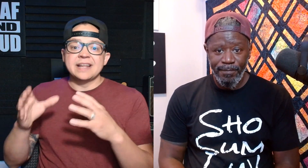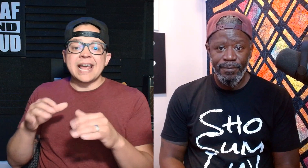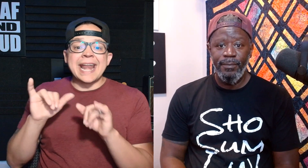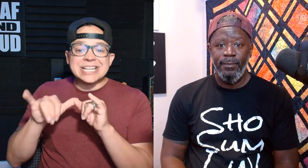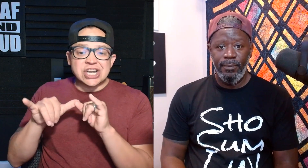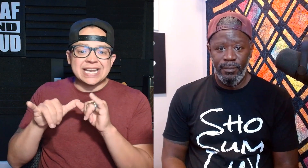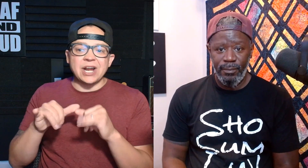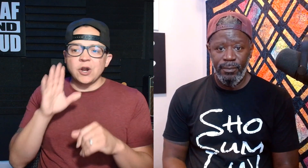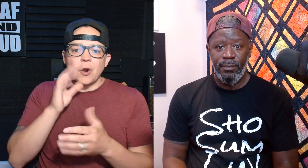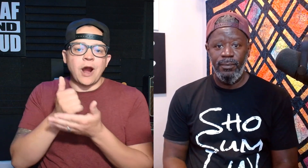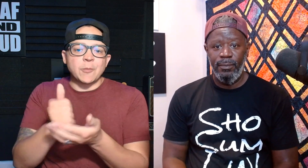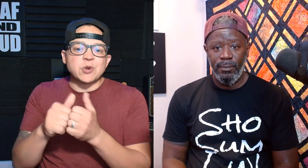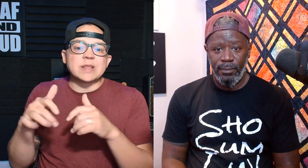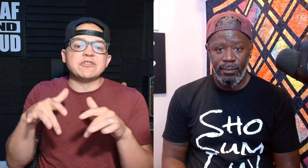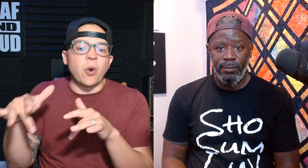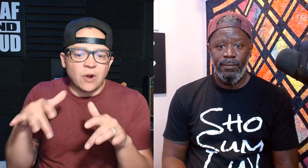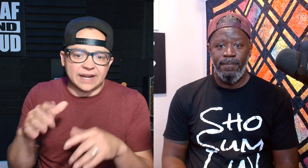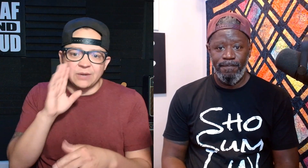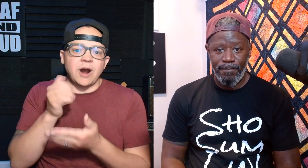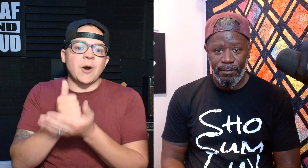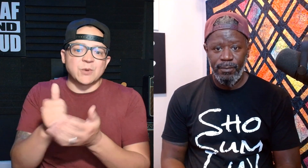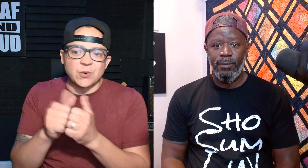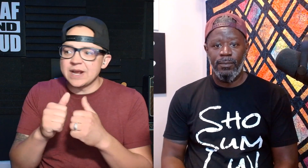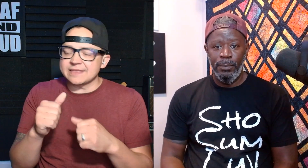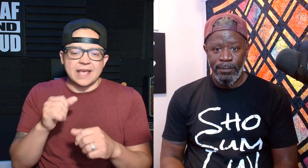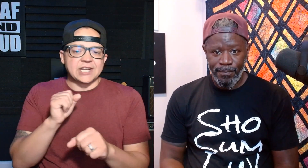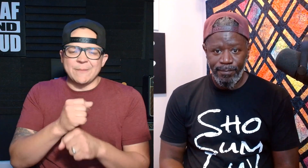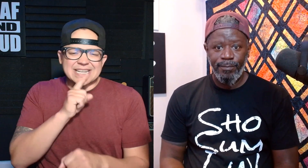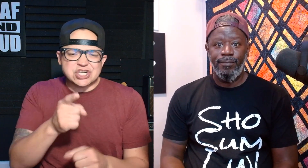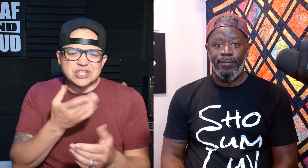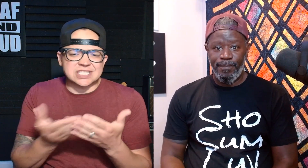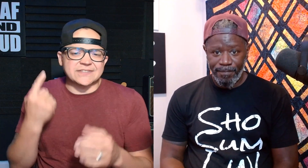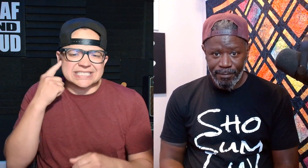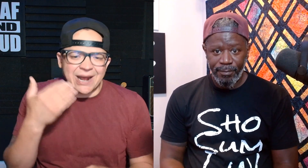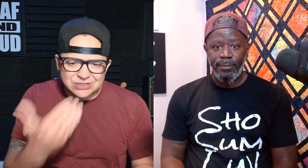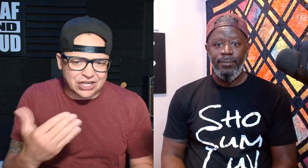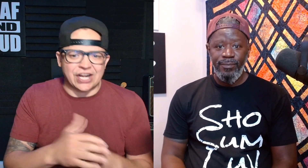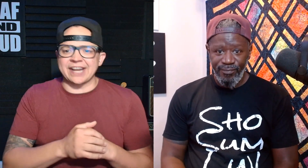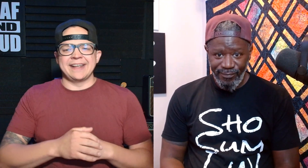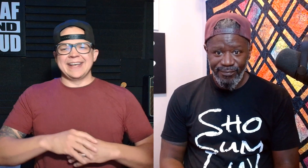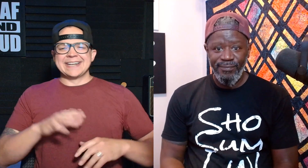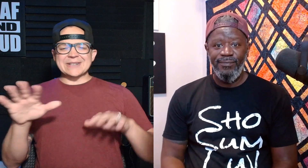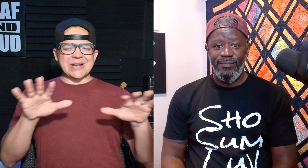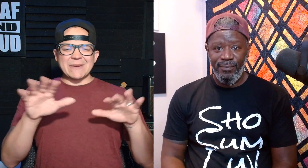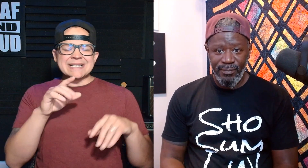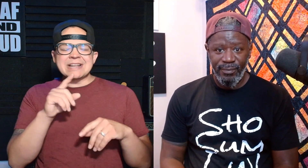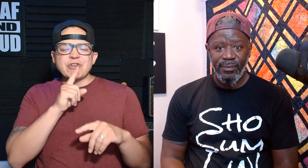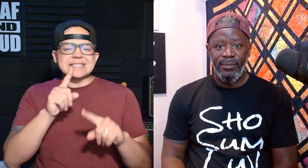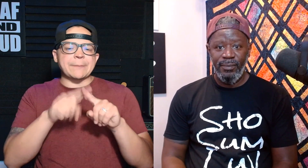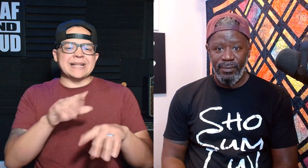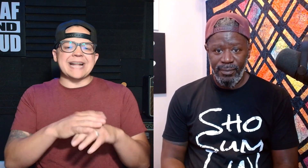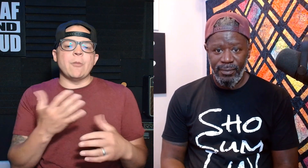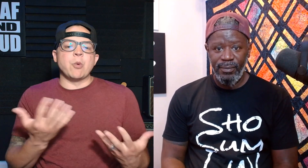it. An engineer will help you with the recording, will help you with, making sure the stuff sounds good. So